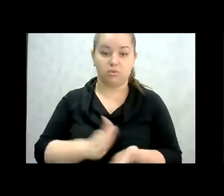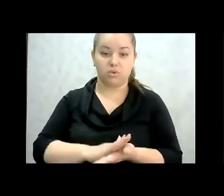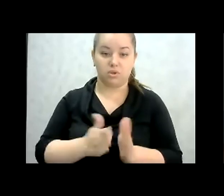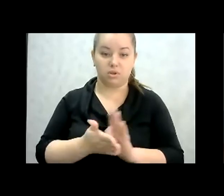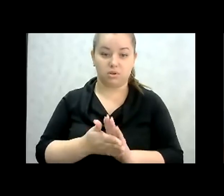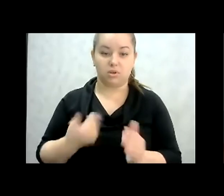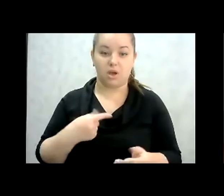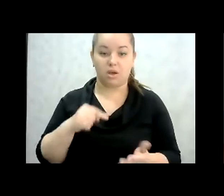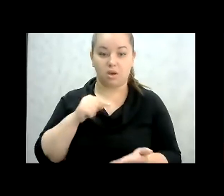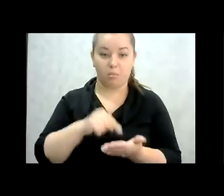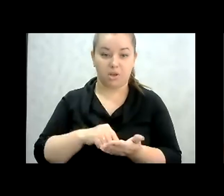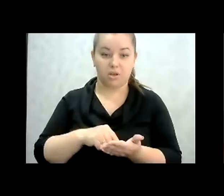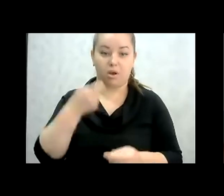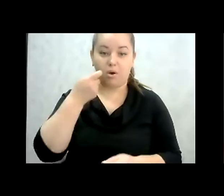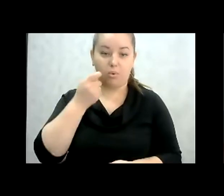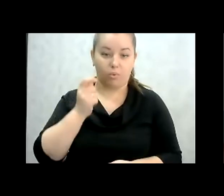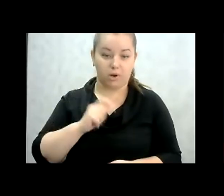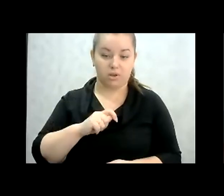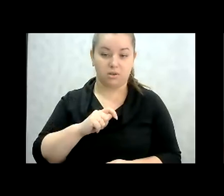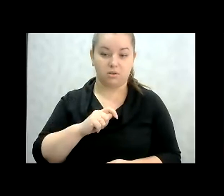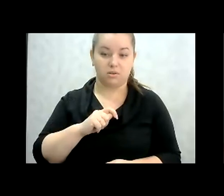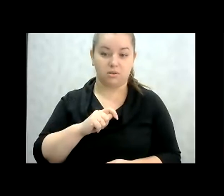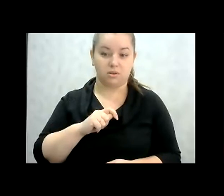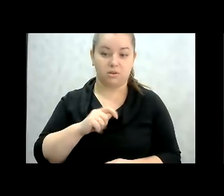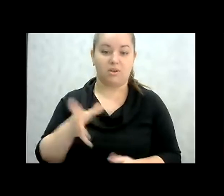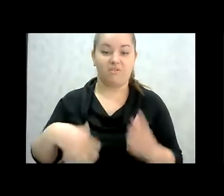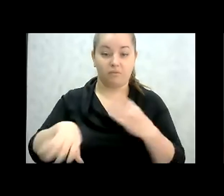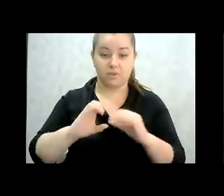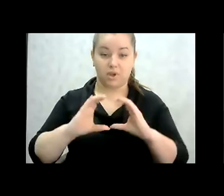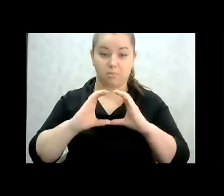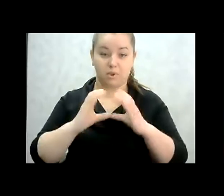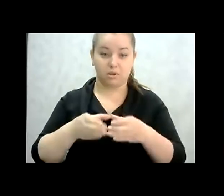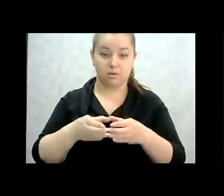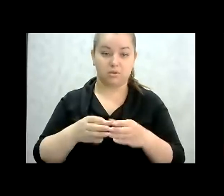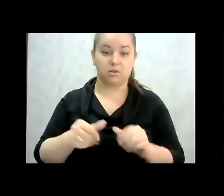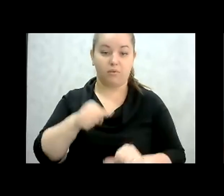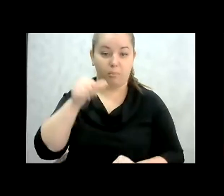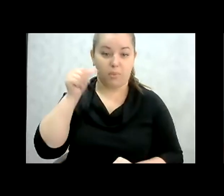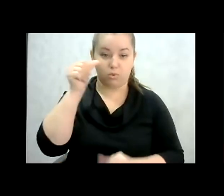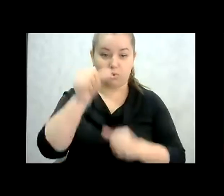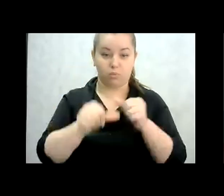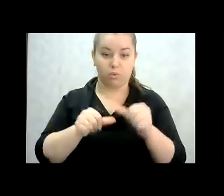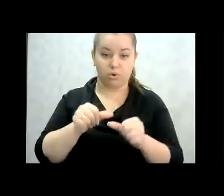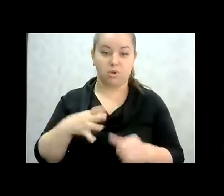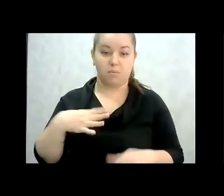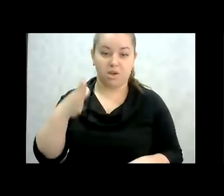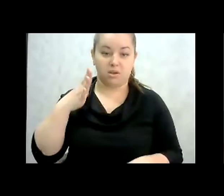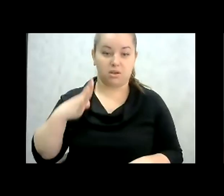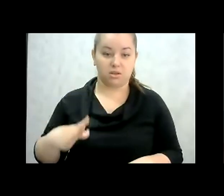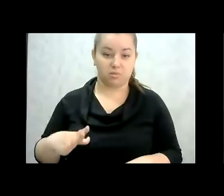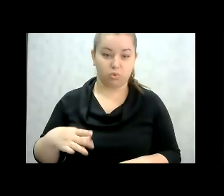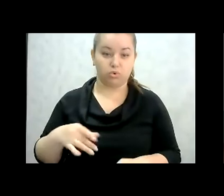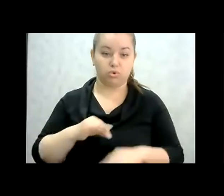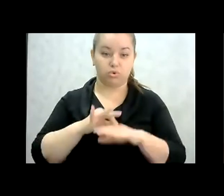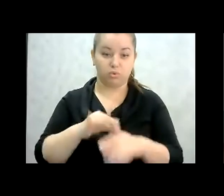Regrettably, because of the present situation in Ukraine and all over